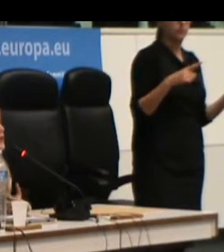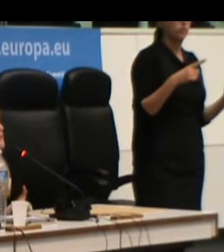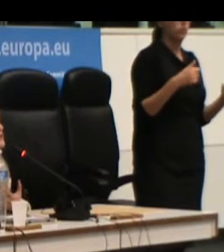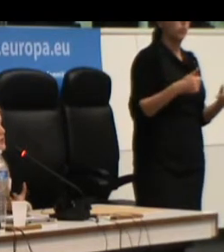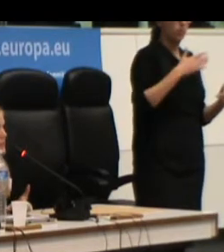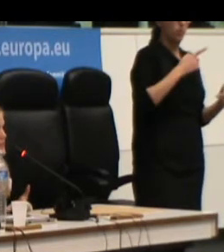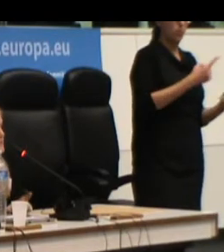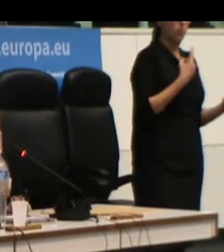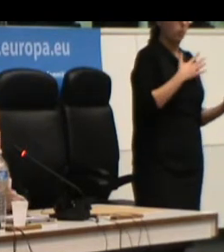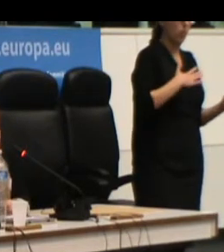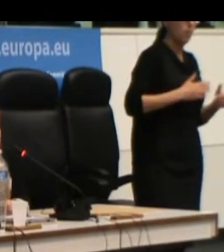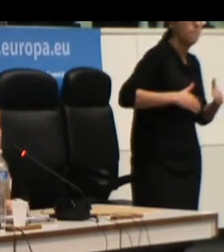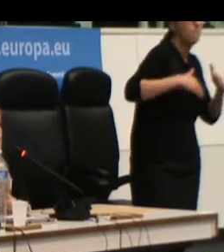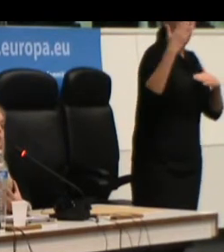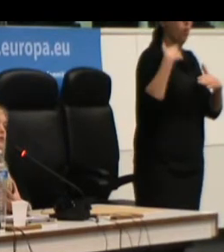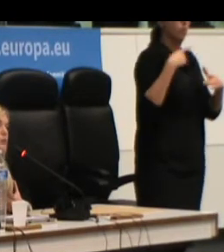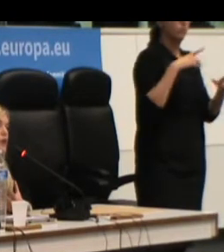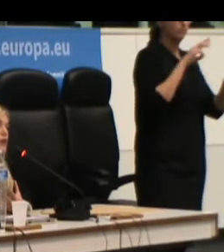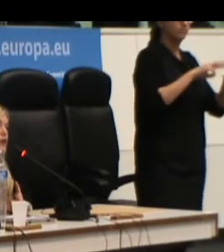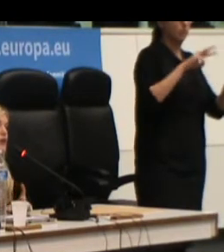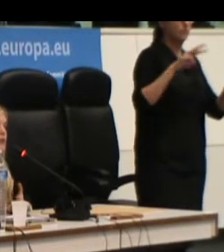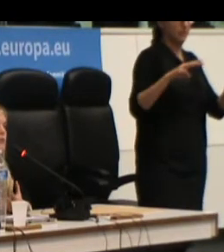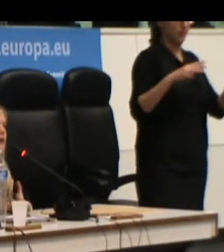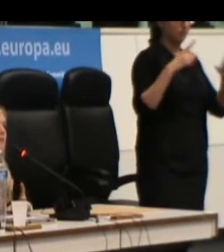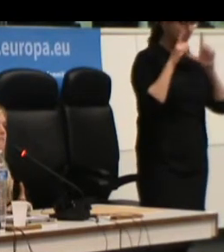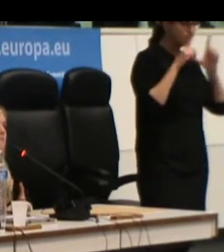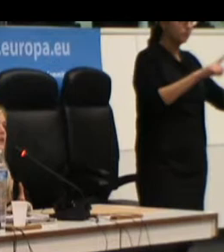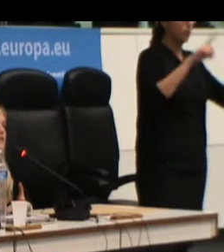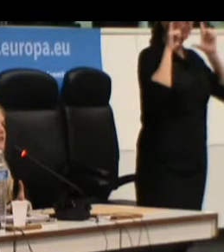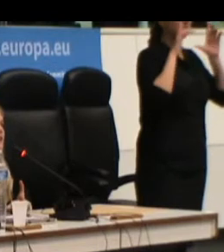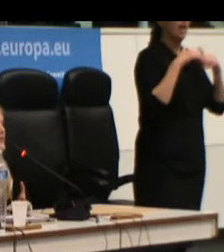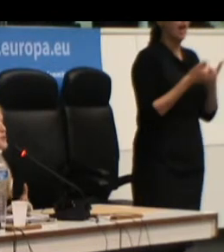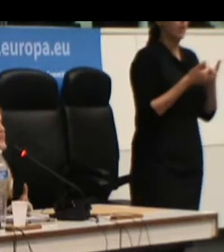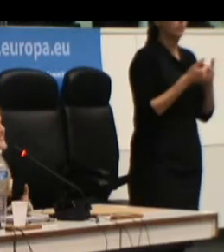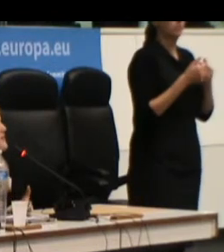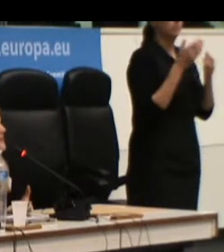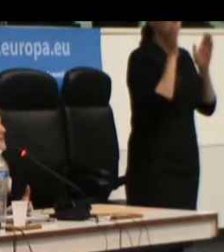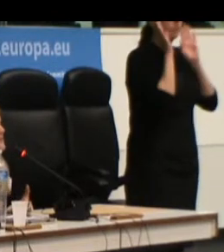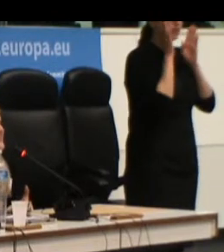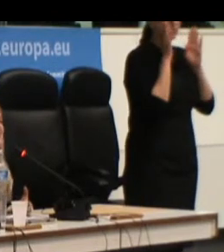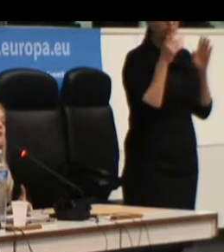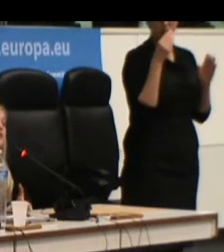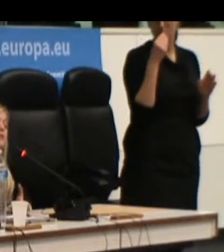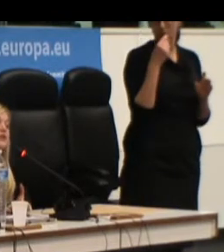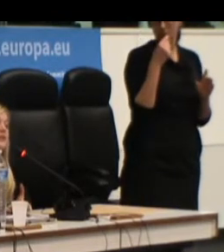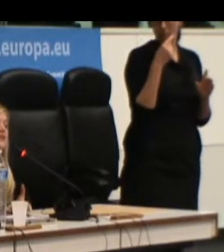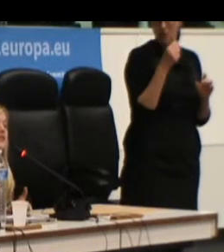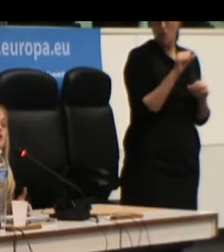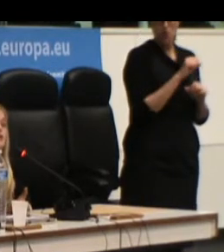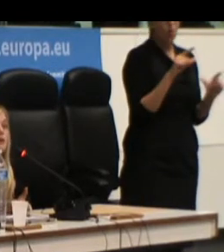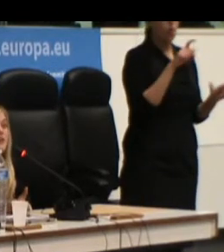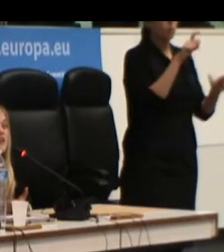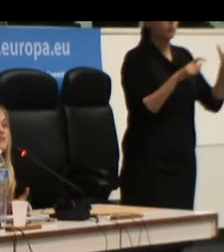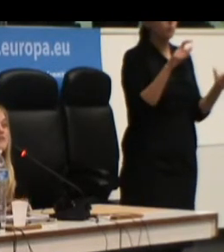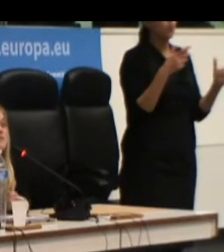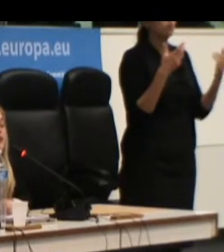presence via social media, but we also want to look at a new, I guess, craze that's happening at the moment with everyone doing